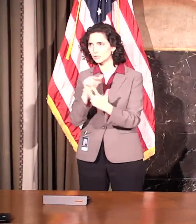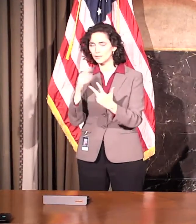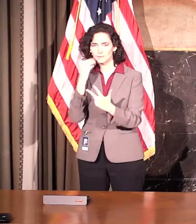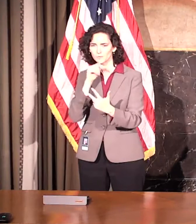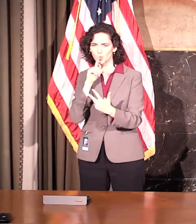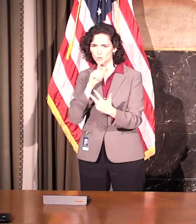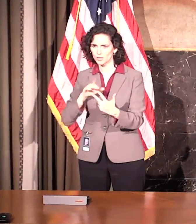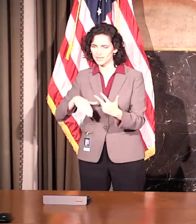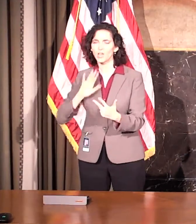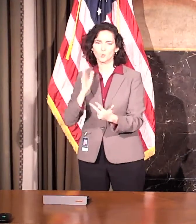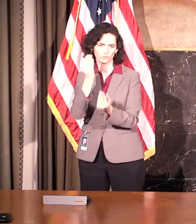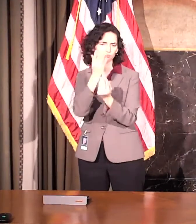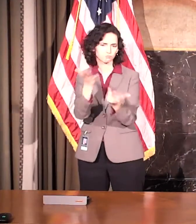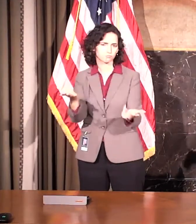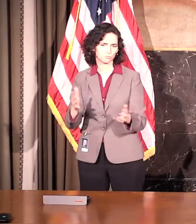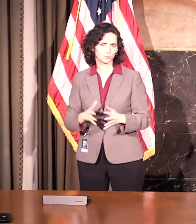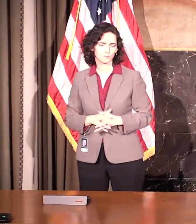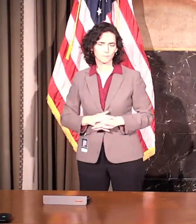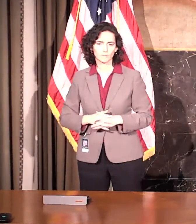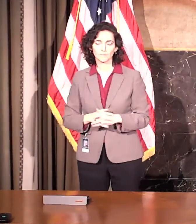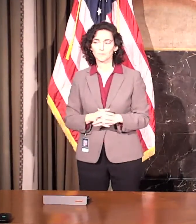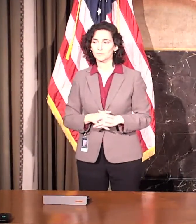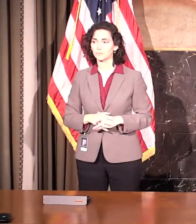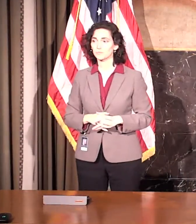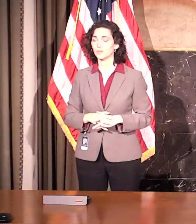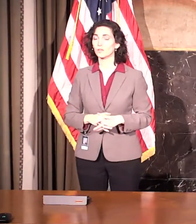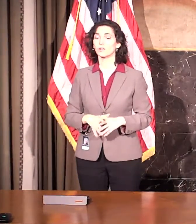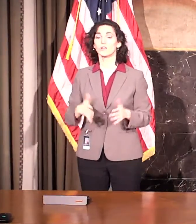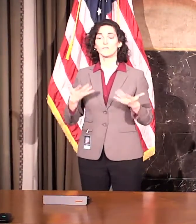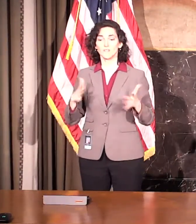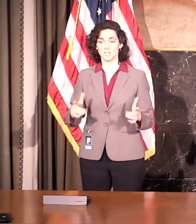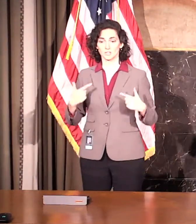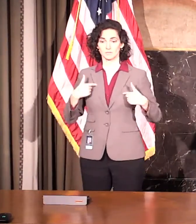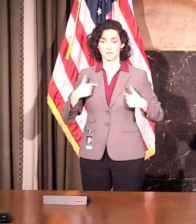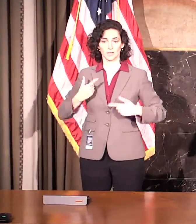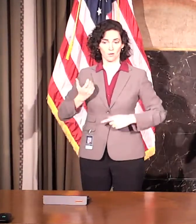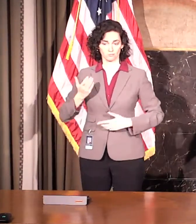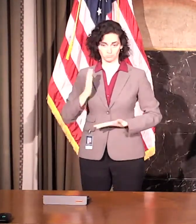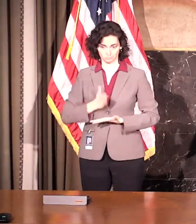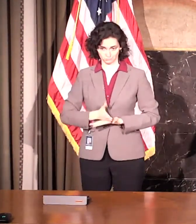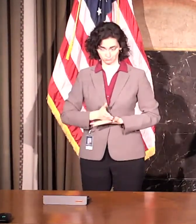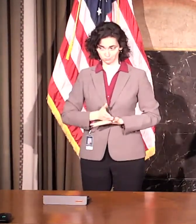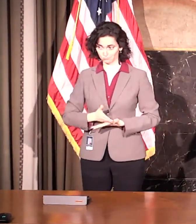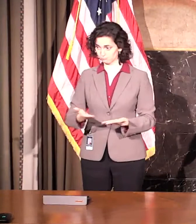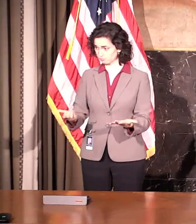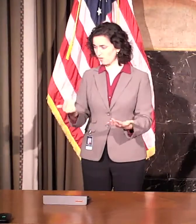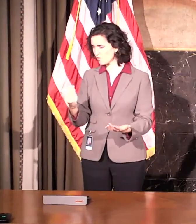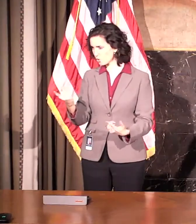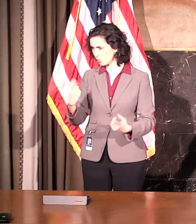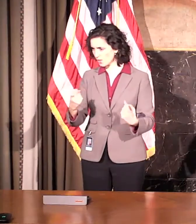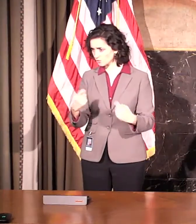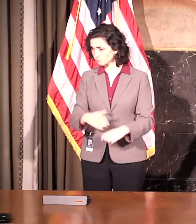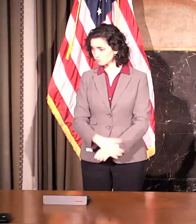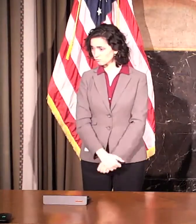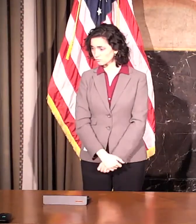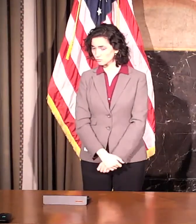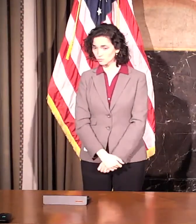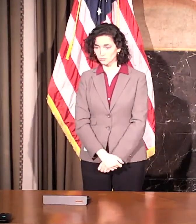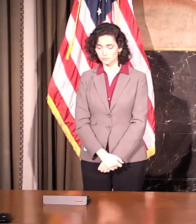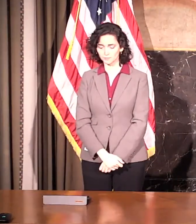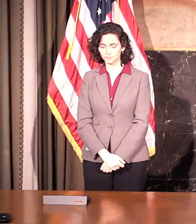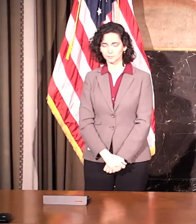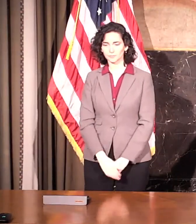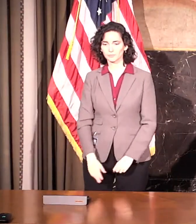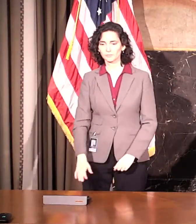know. And with that, I'm going to stop and take a few questions. At this,